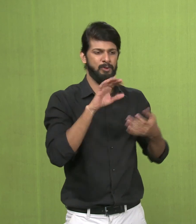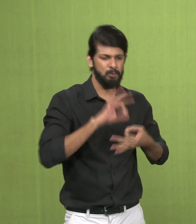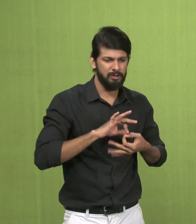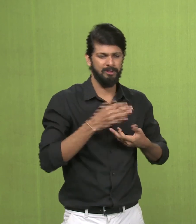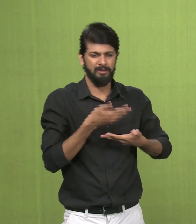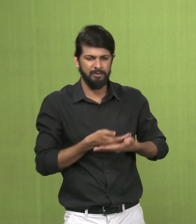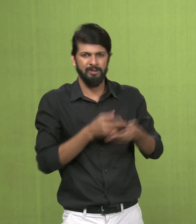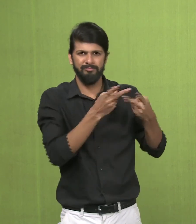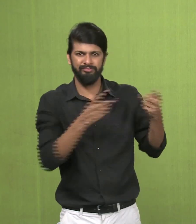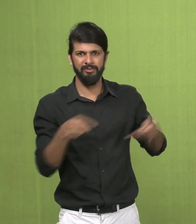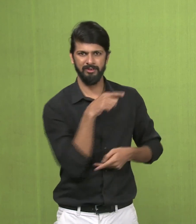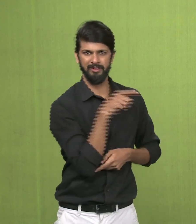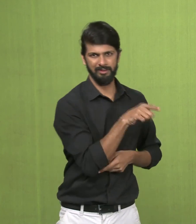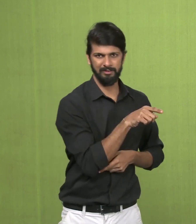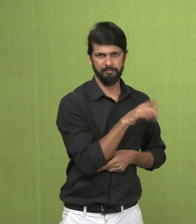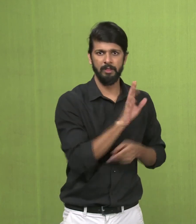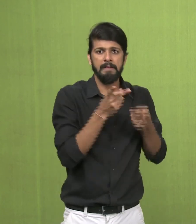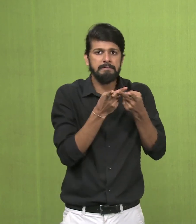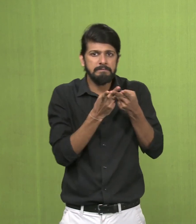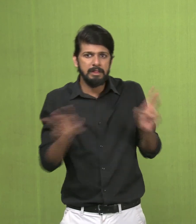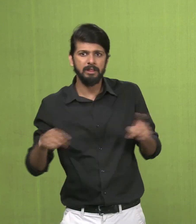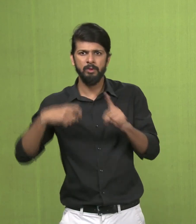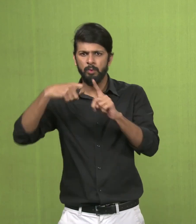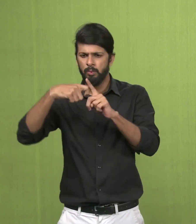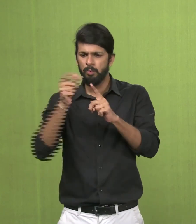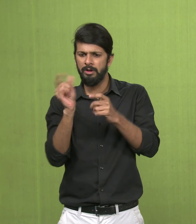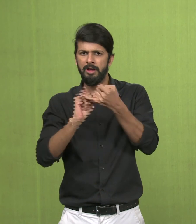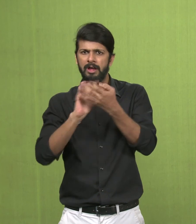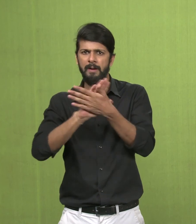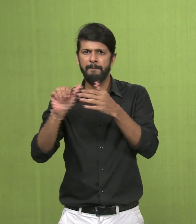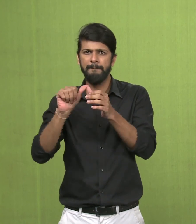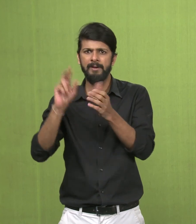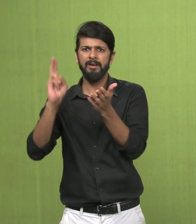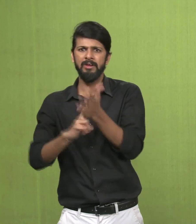different from the Kushan sculpture?